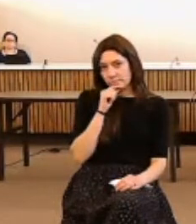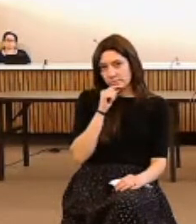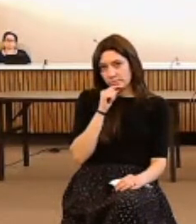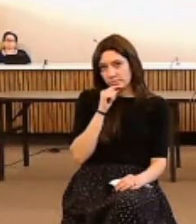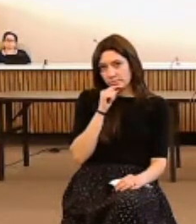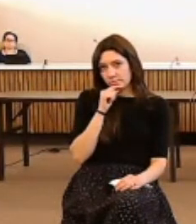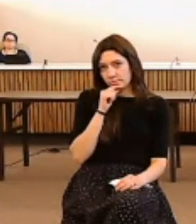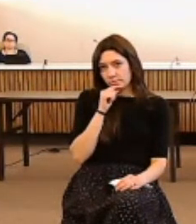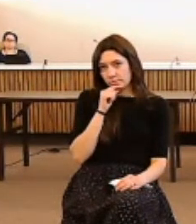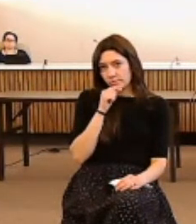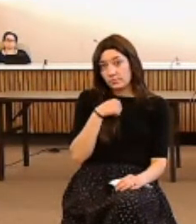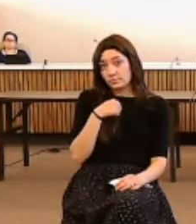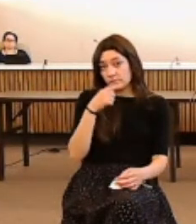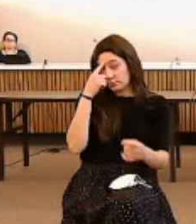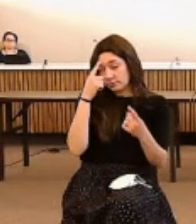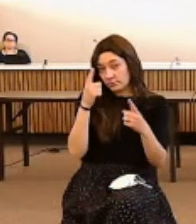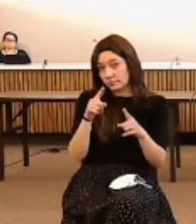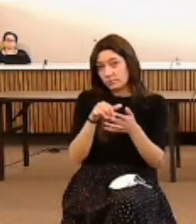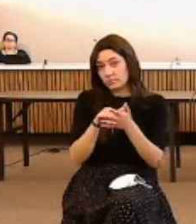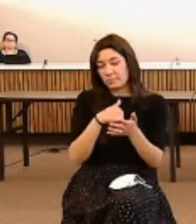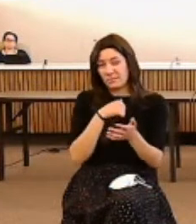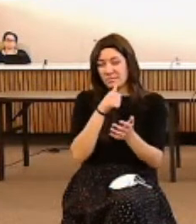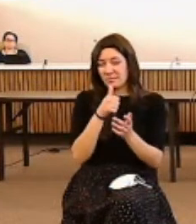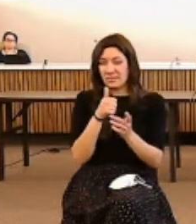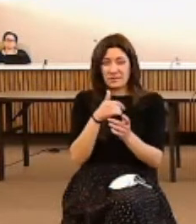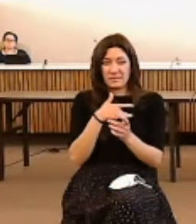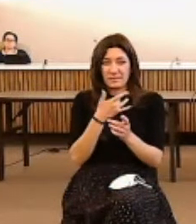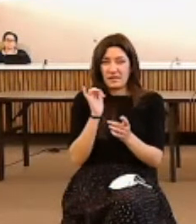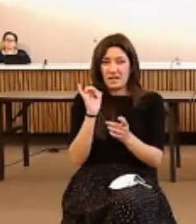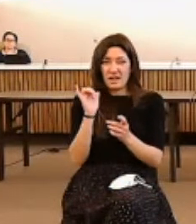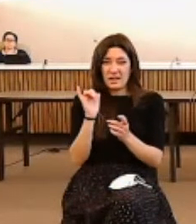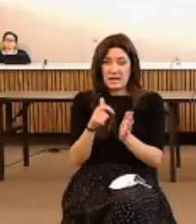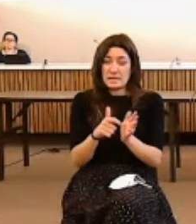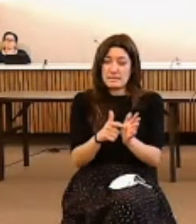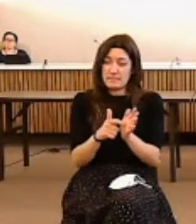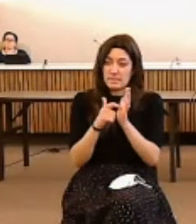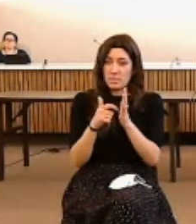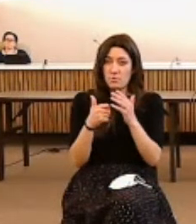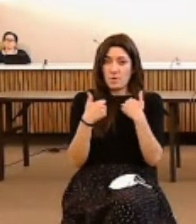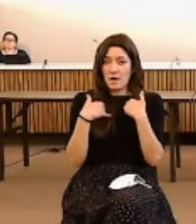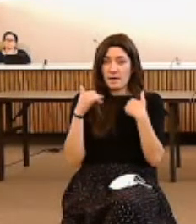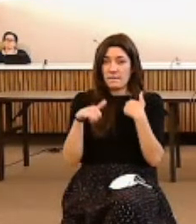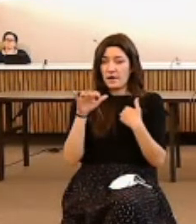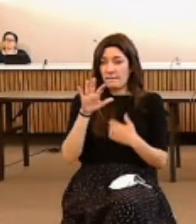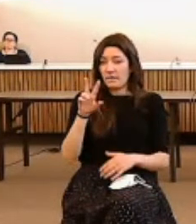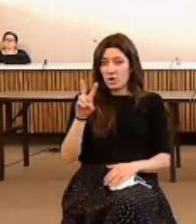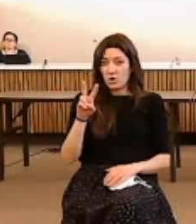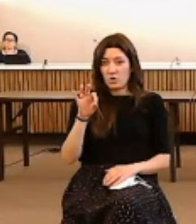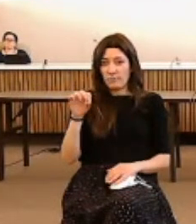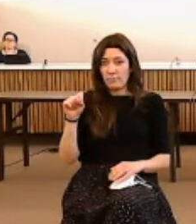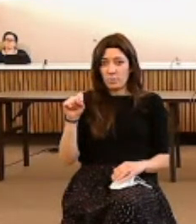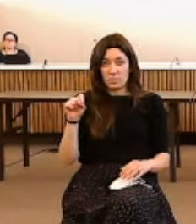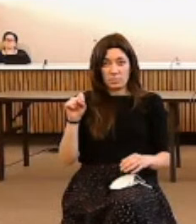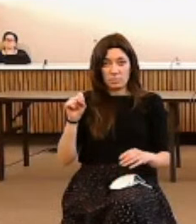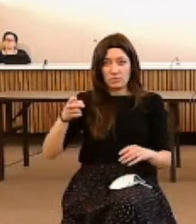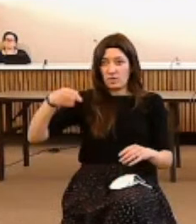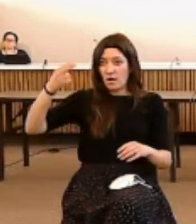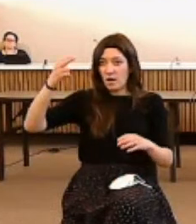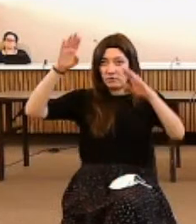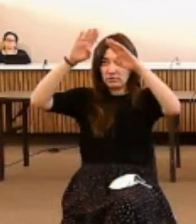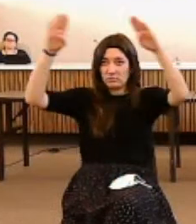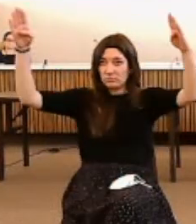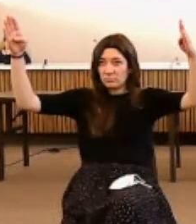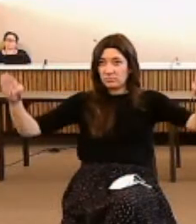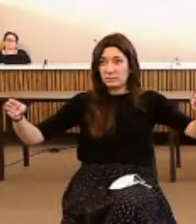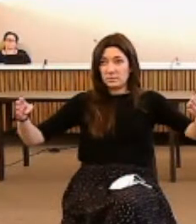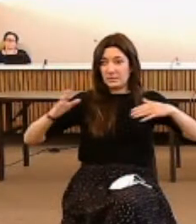But I do agree with you that I'm not convinced of the necessity of having the 52-foot high